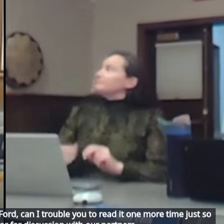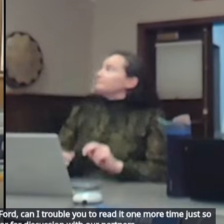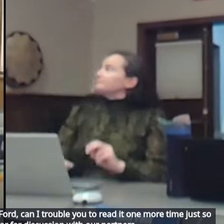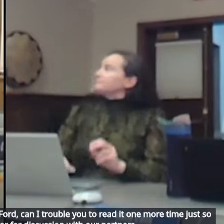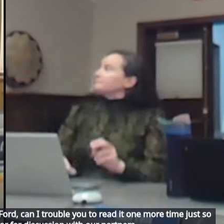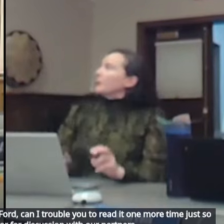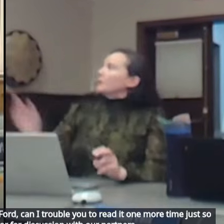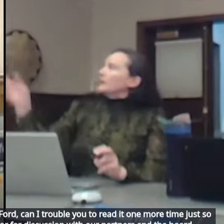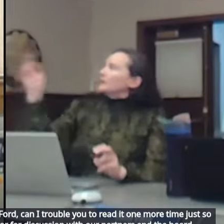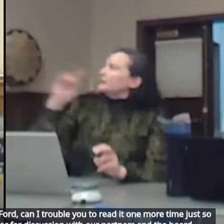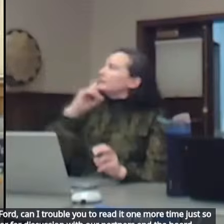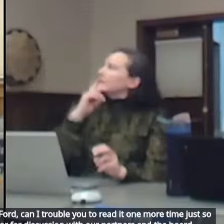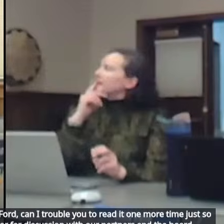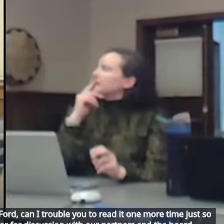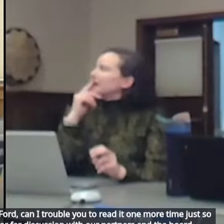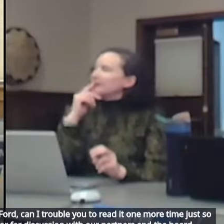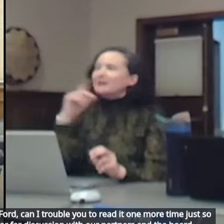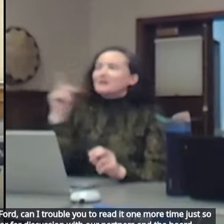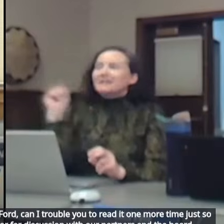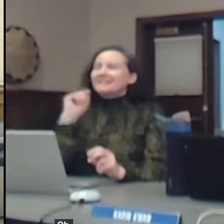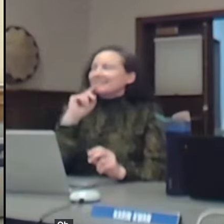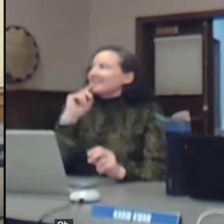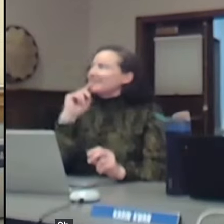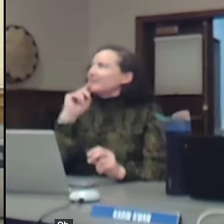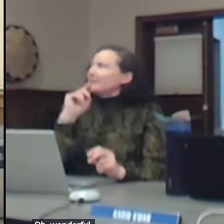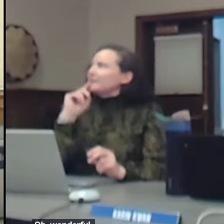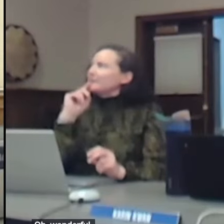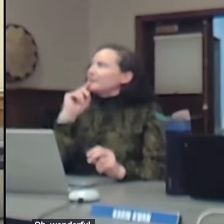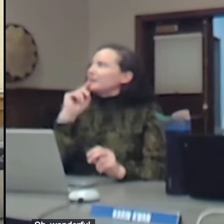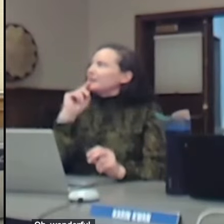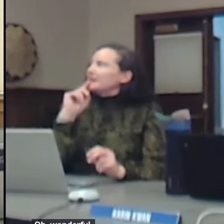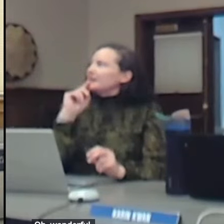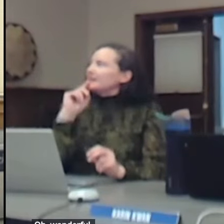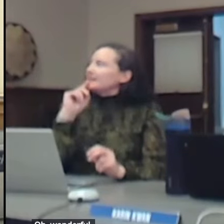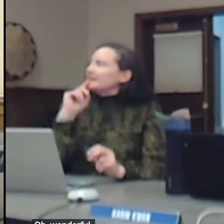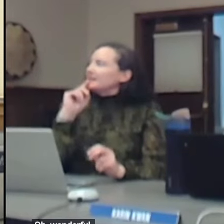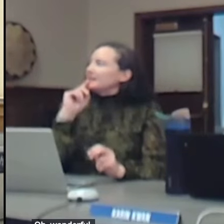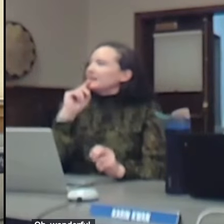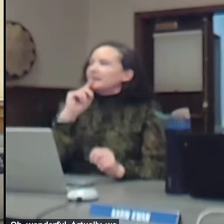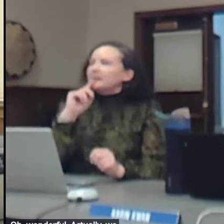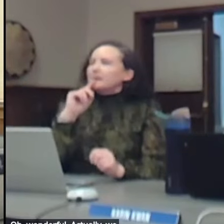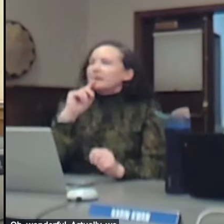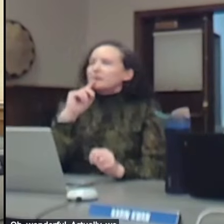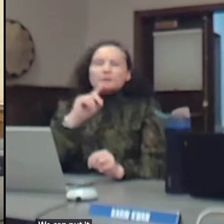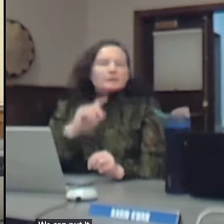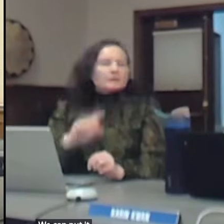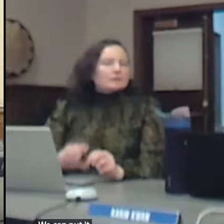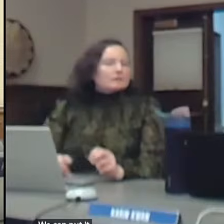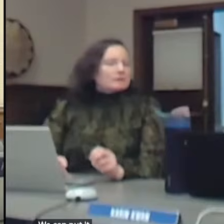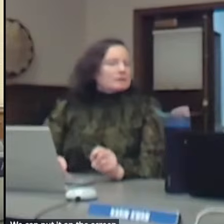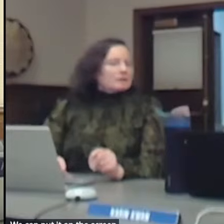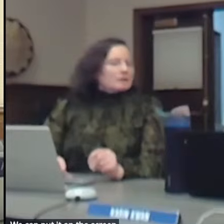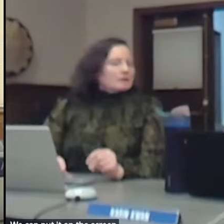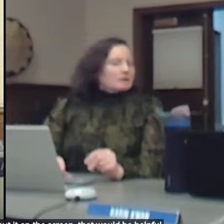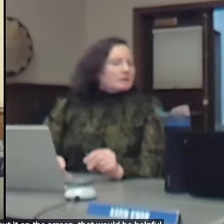board? Oh, wonderful. So maybe we have actually, we can put it on the screen. That would be helpful